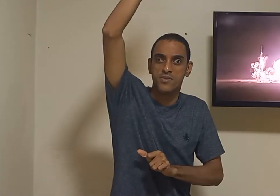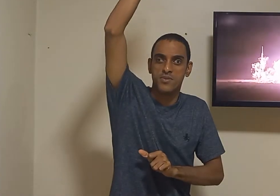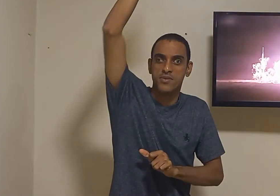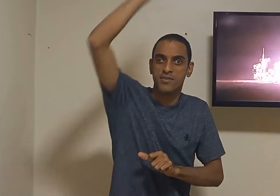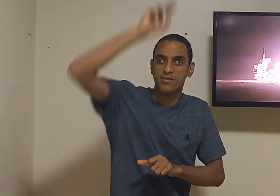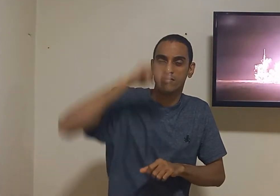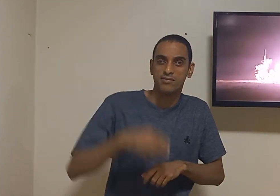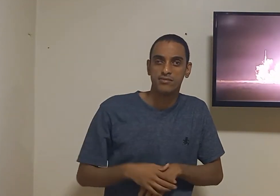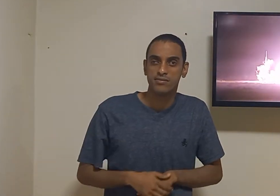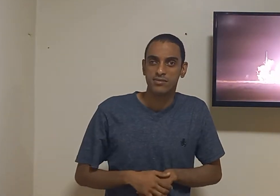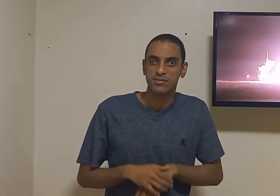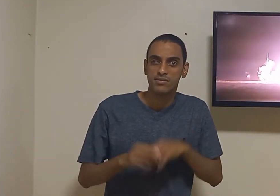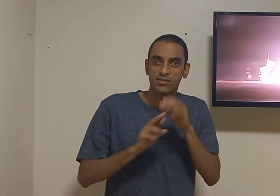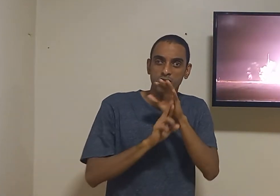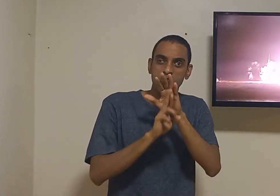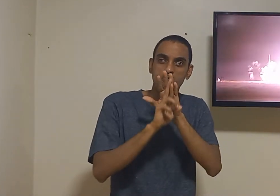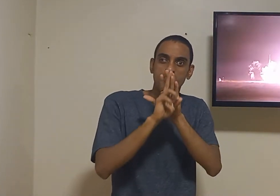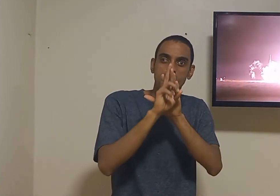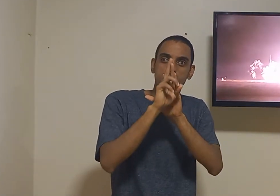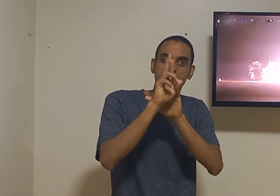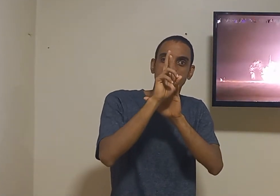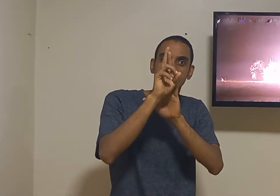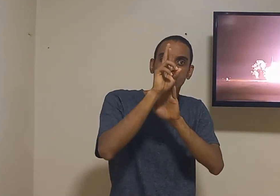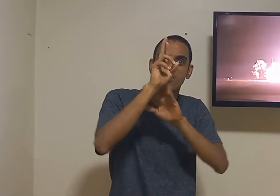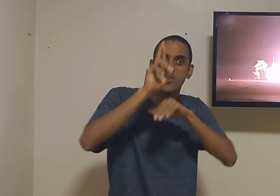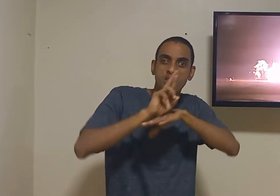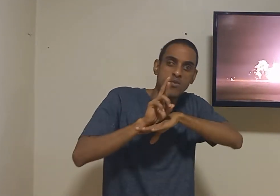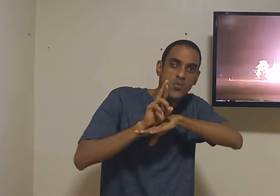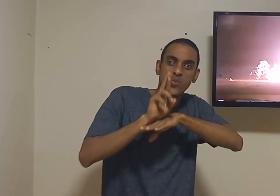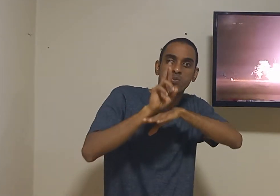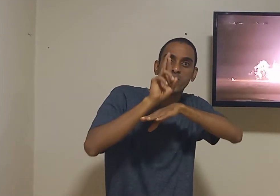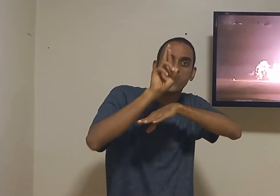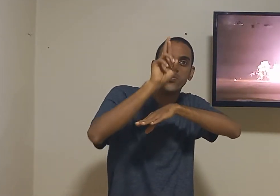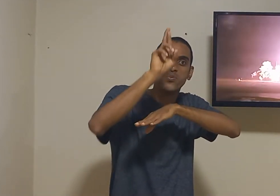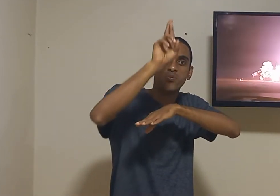We rise together back to the moon and beyond.